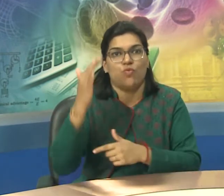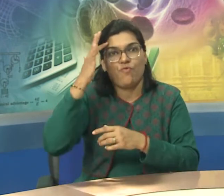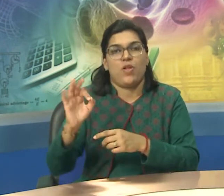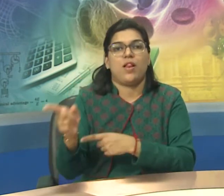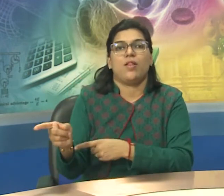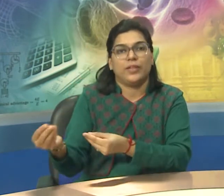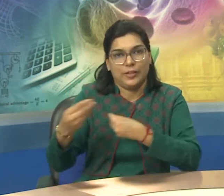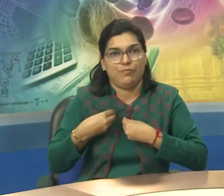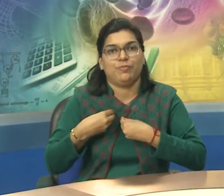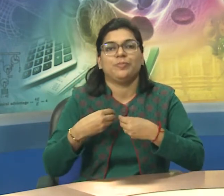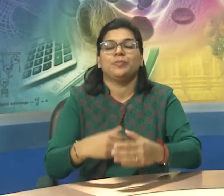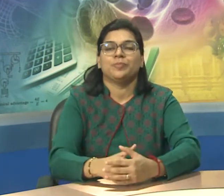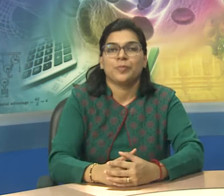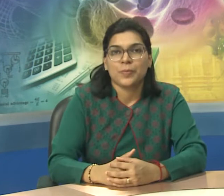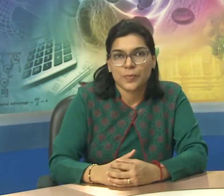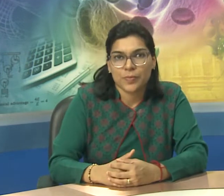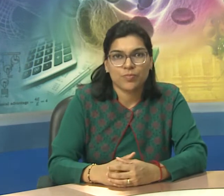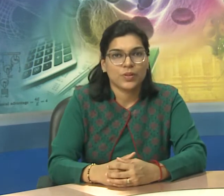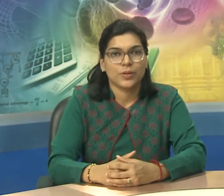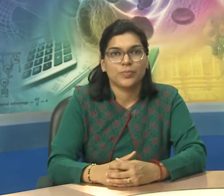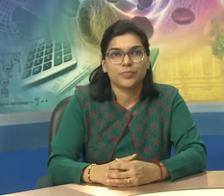by providing help.